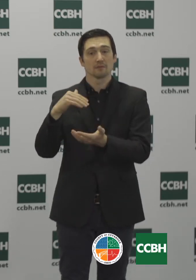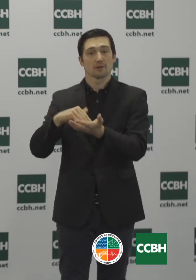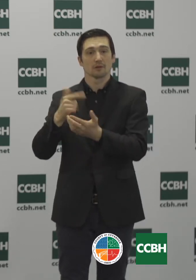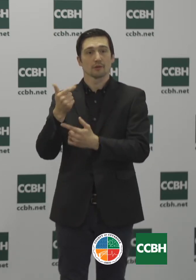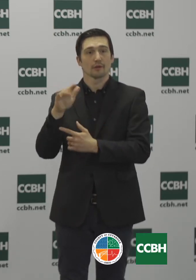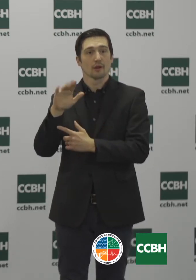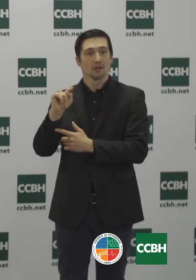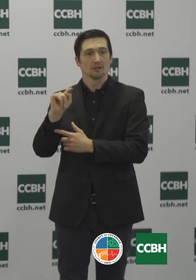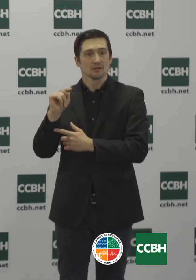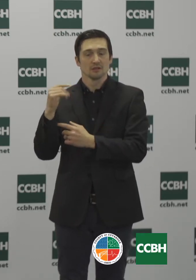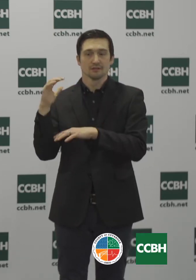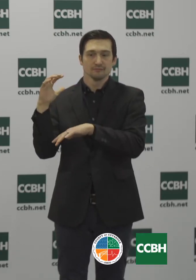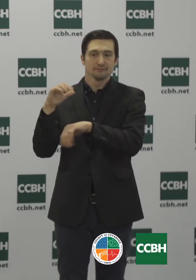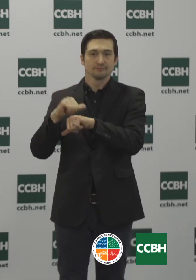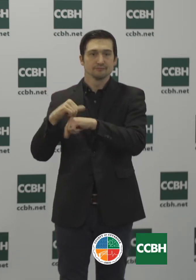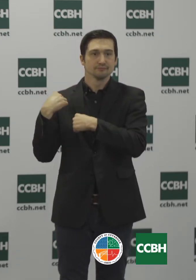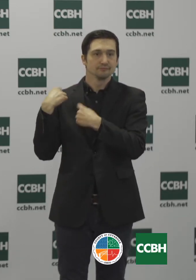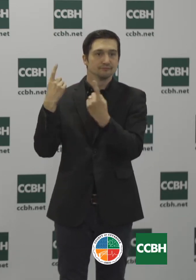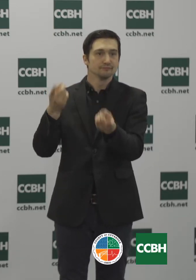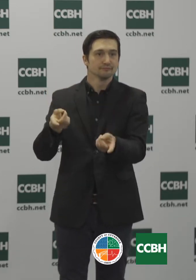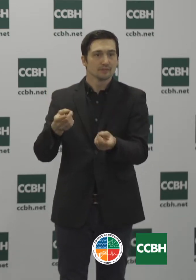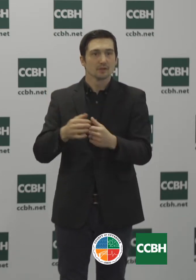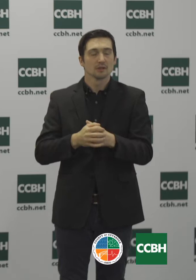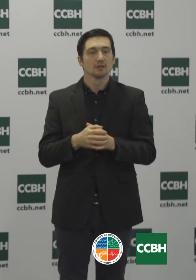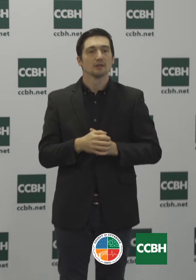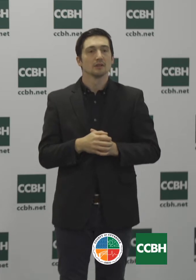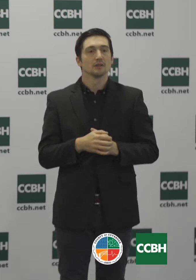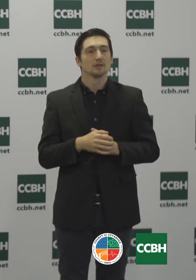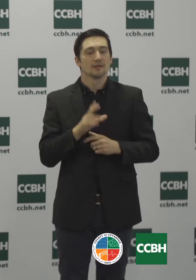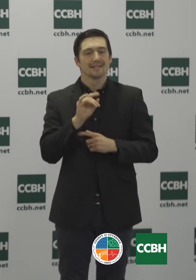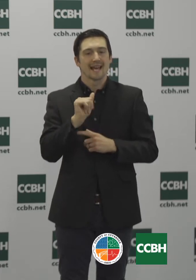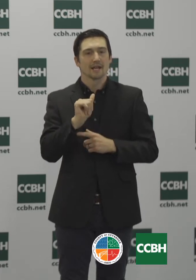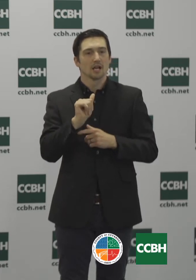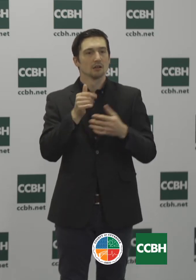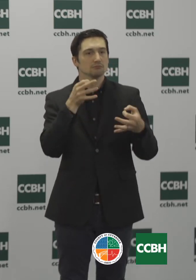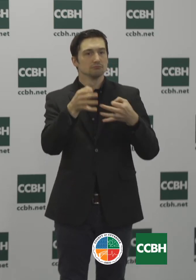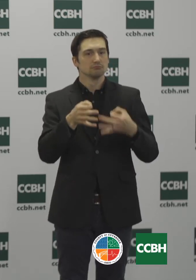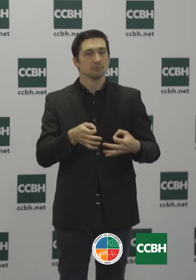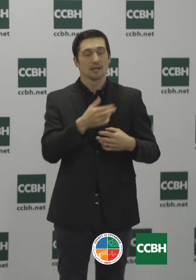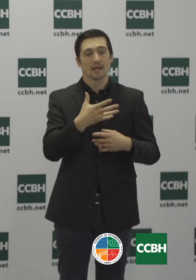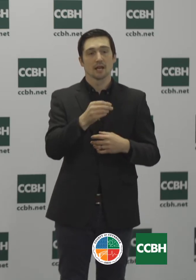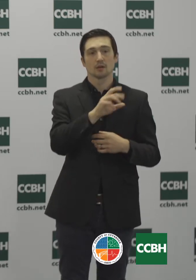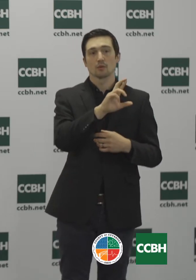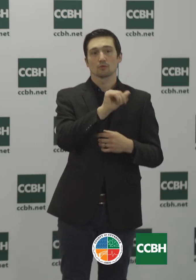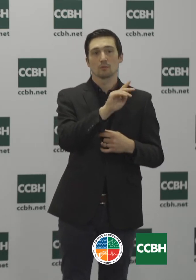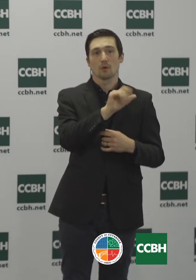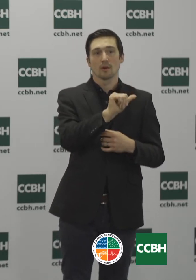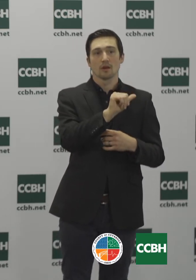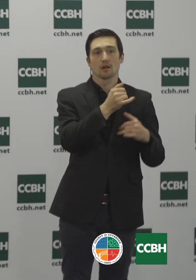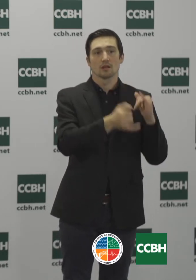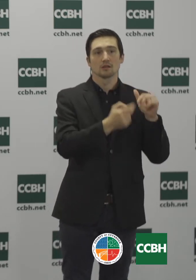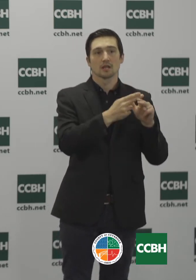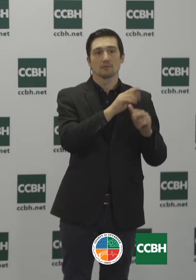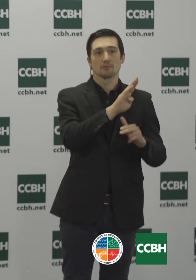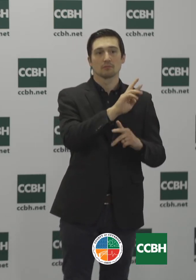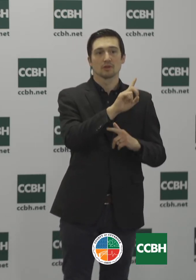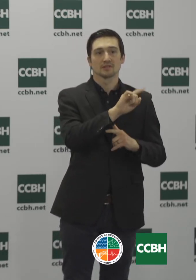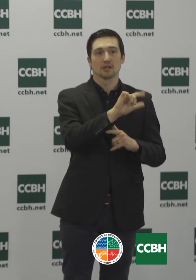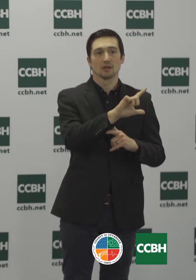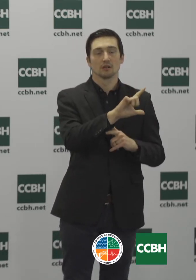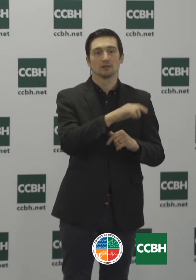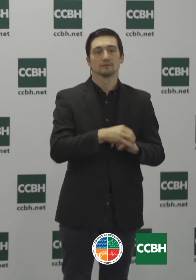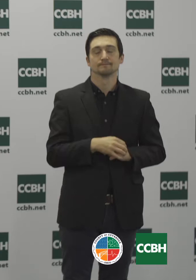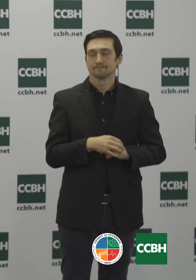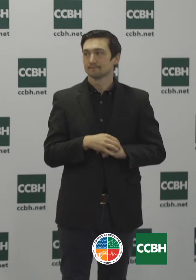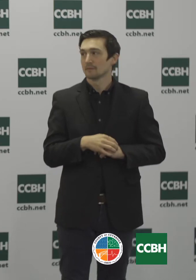is customary with her data roundups, our medical director, and Ramona Brazil, our co-director of prevention and wellness. So first,